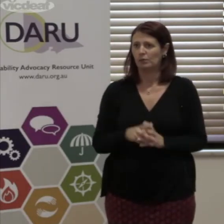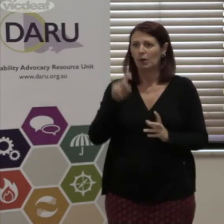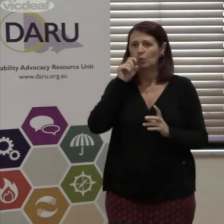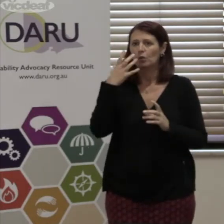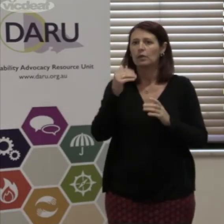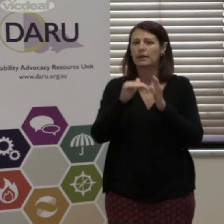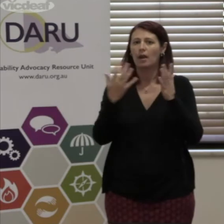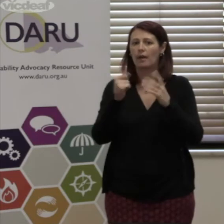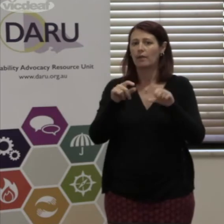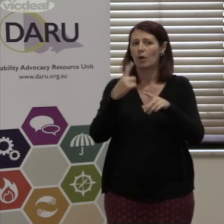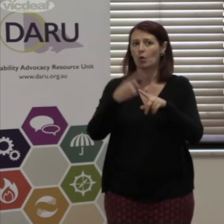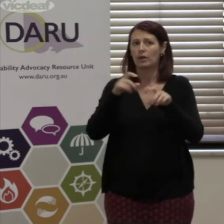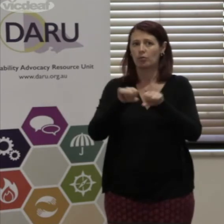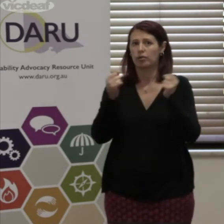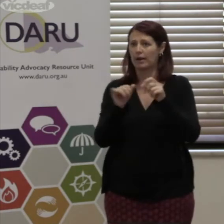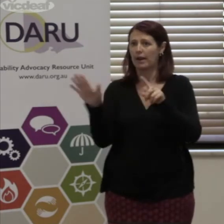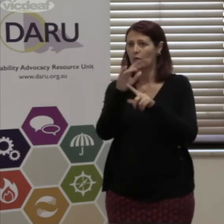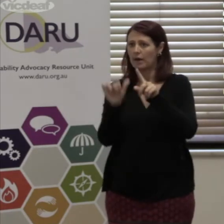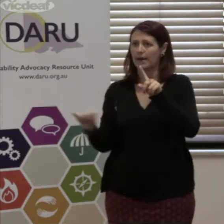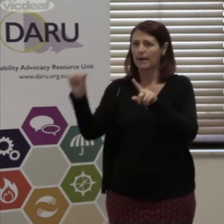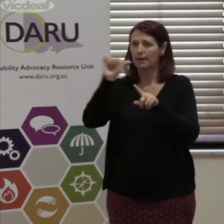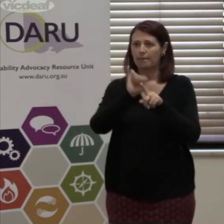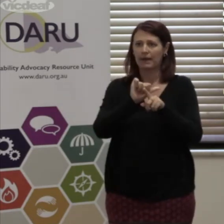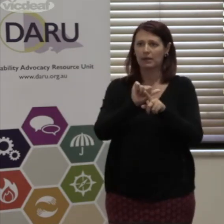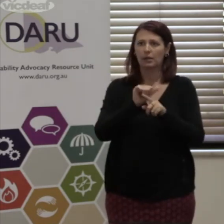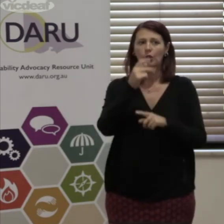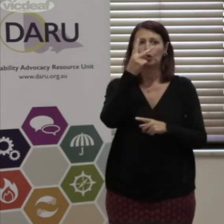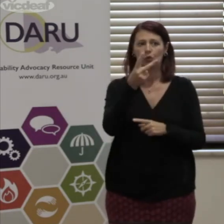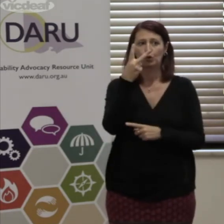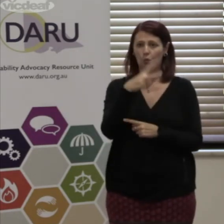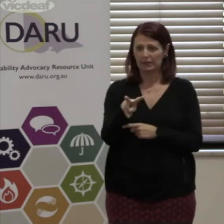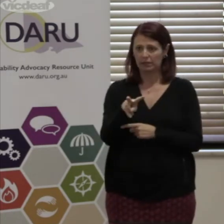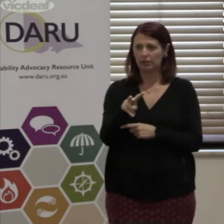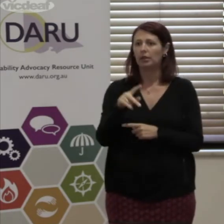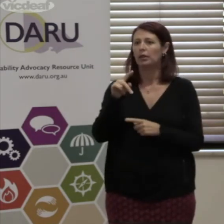have a quick break and would like everyone to be back here at 20 past two to